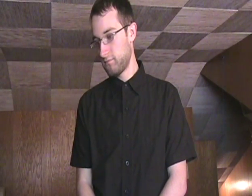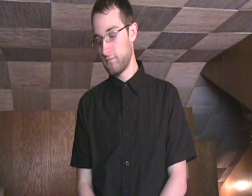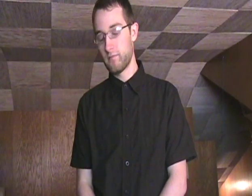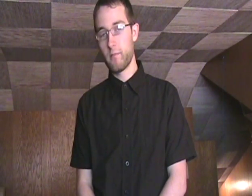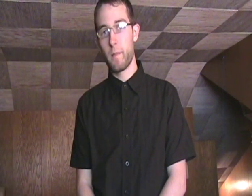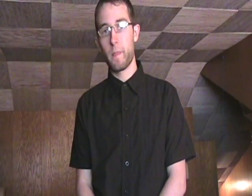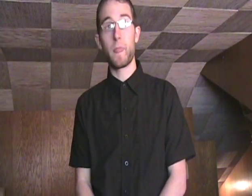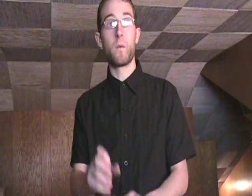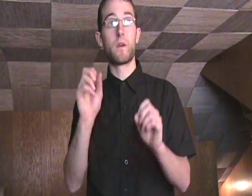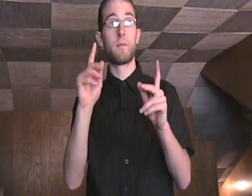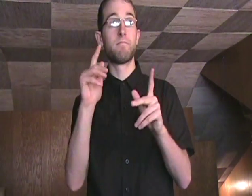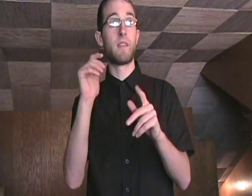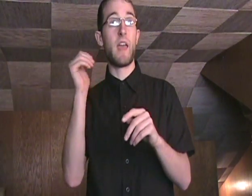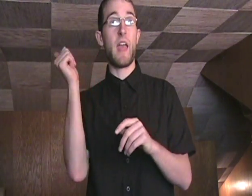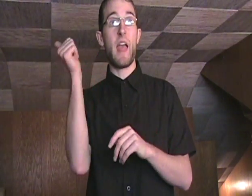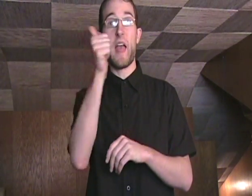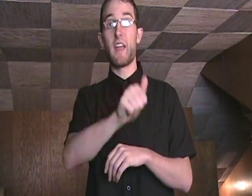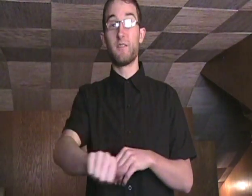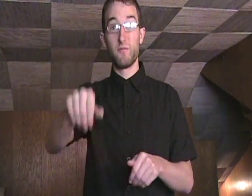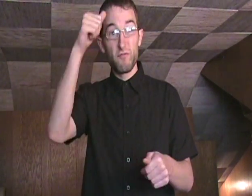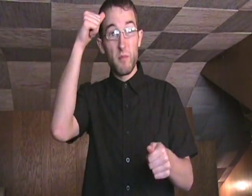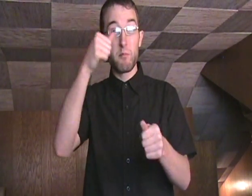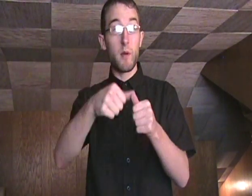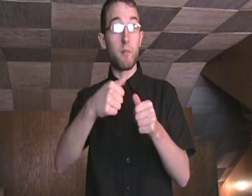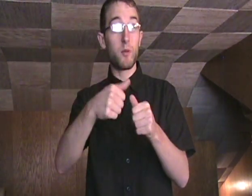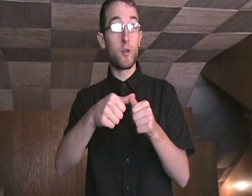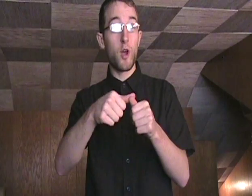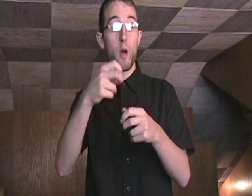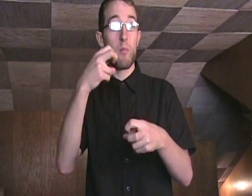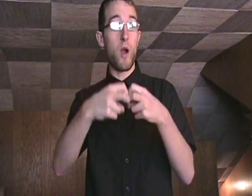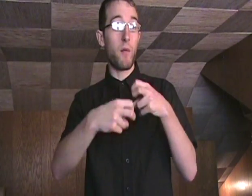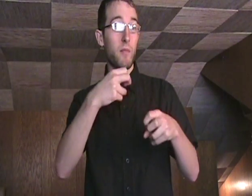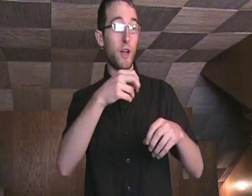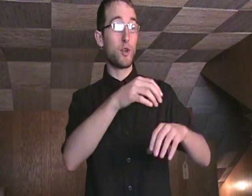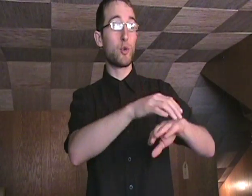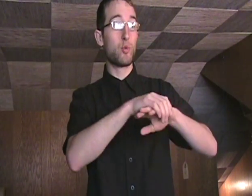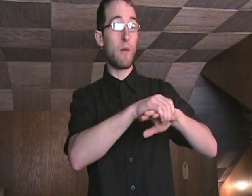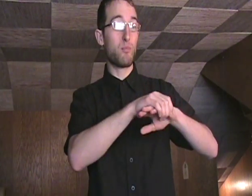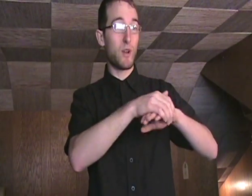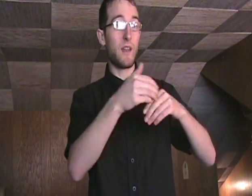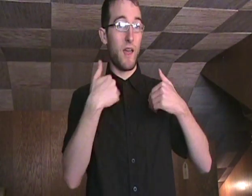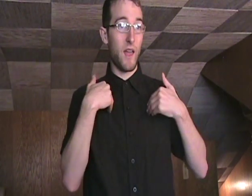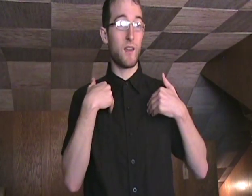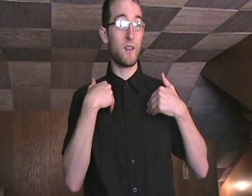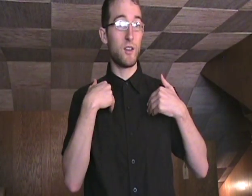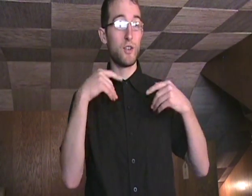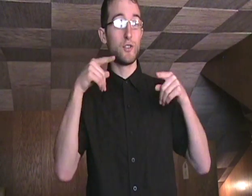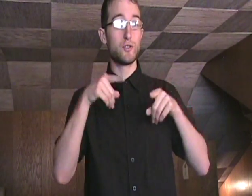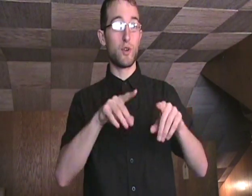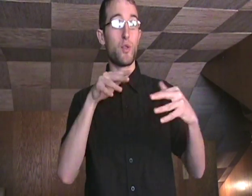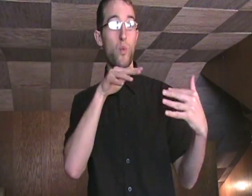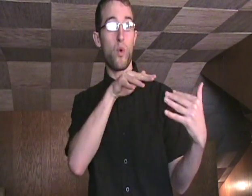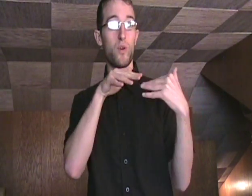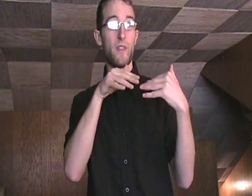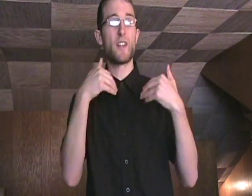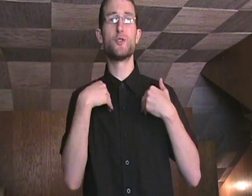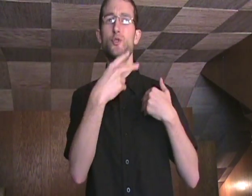Okay, does anyone remember a problem that Great Britain was having in the war? They had 2 major problems.